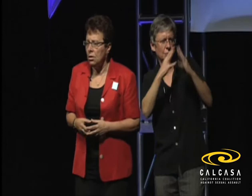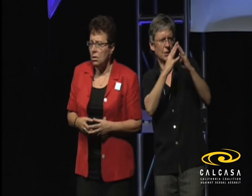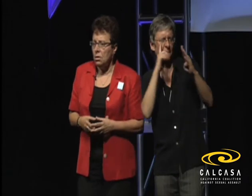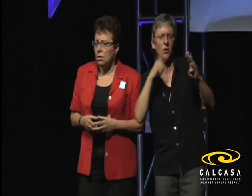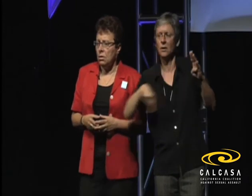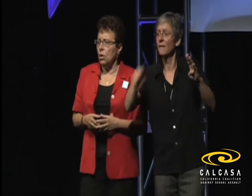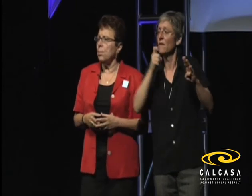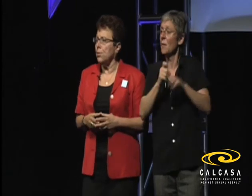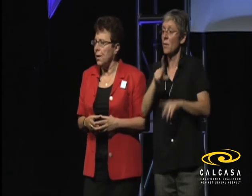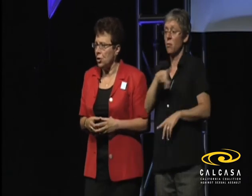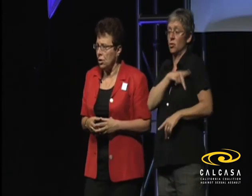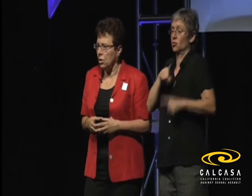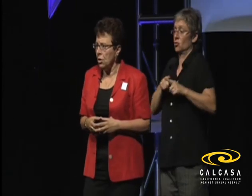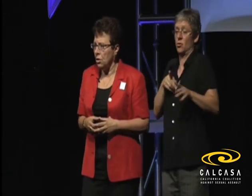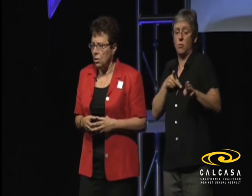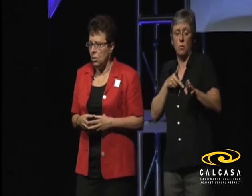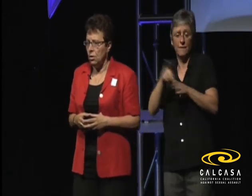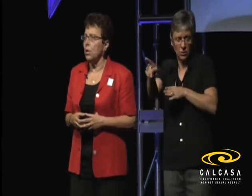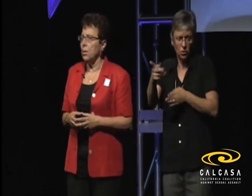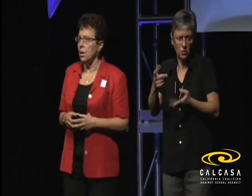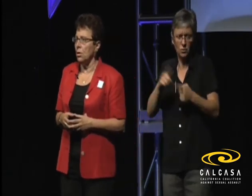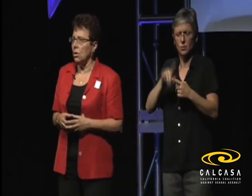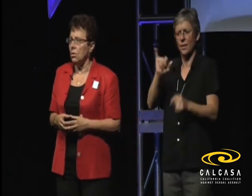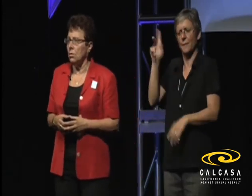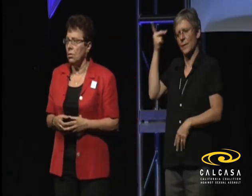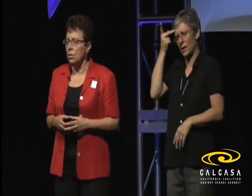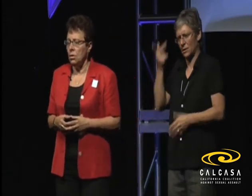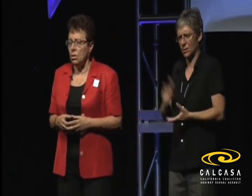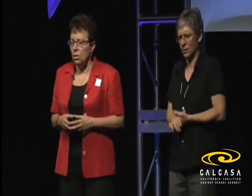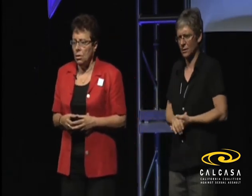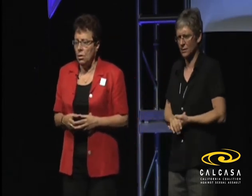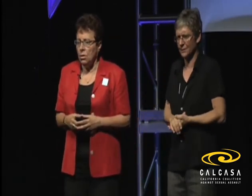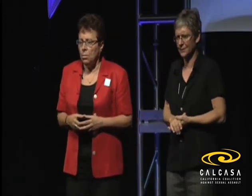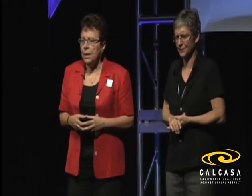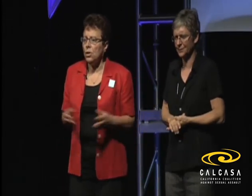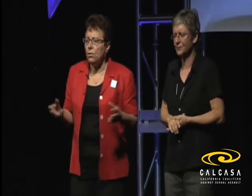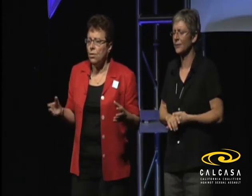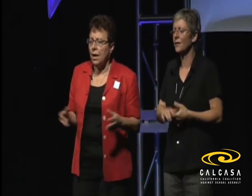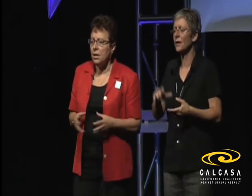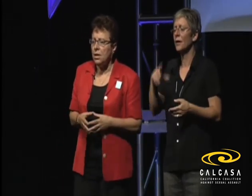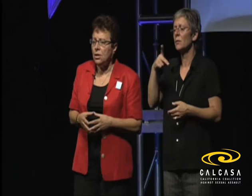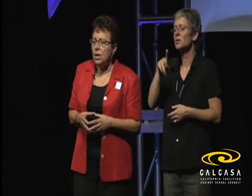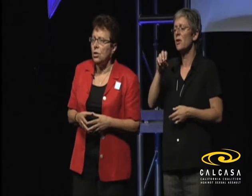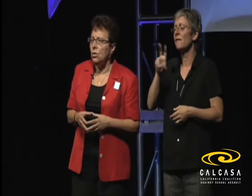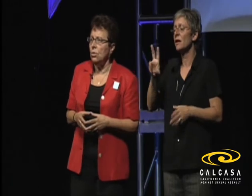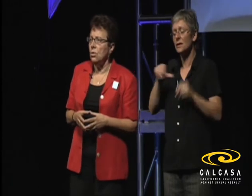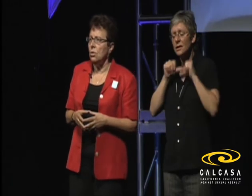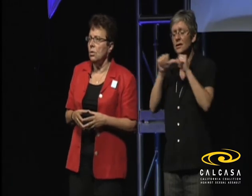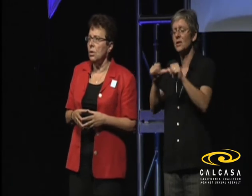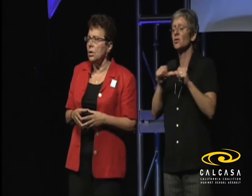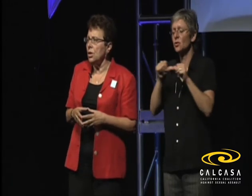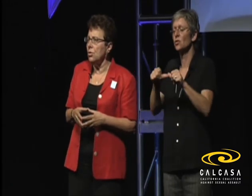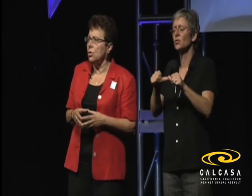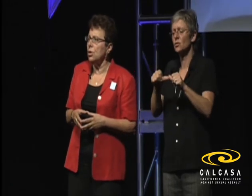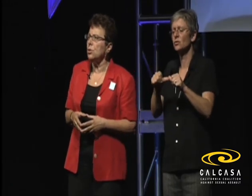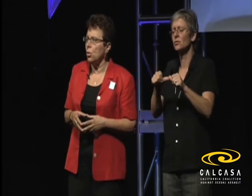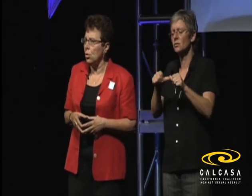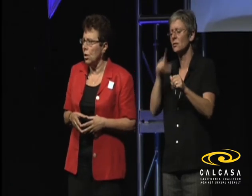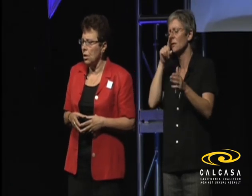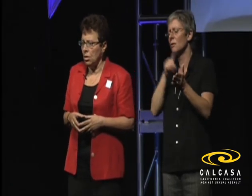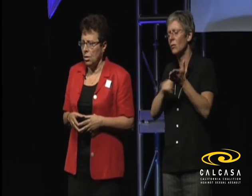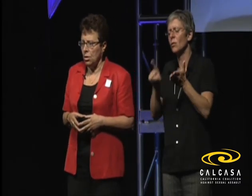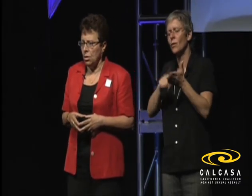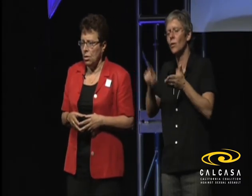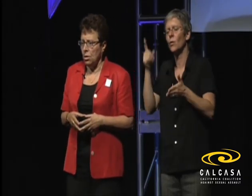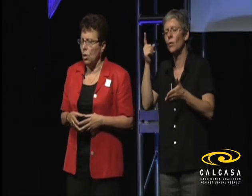personal to the professional to the political. Peace Over Violence continues to